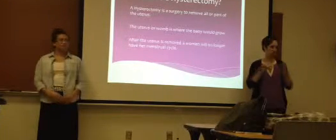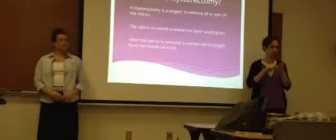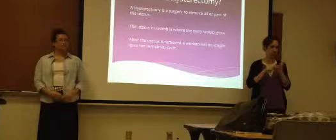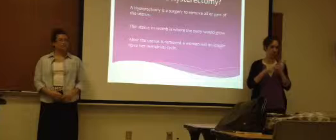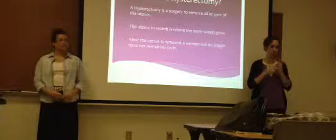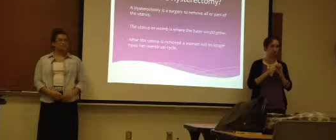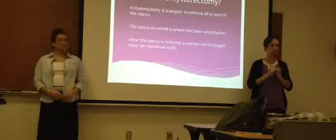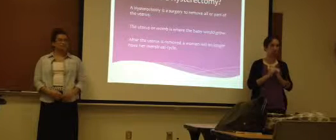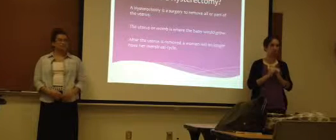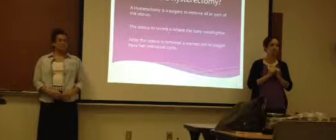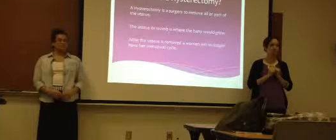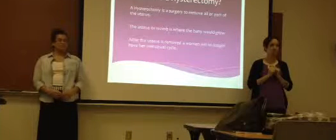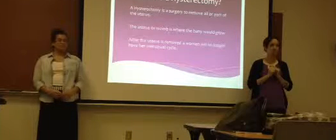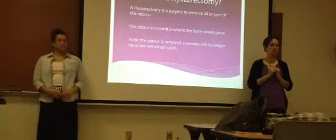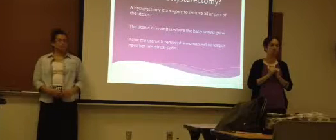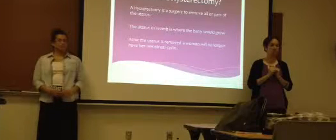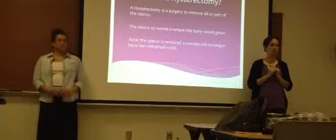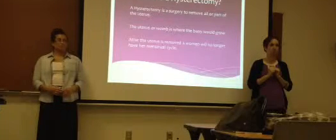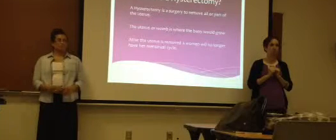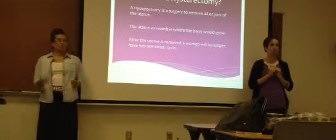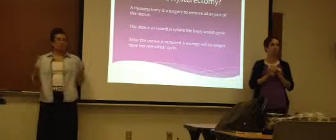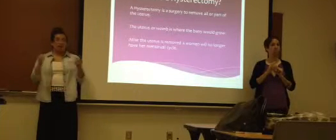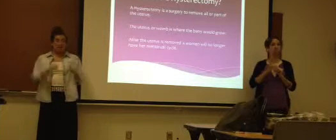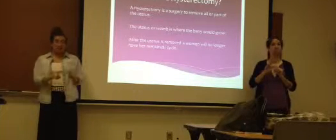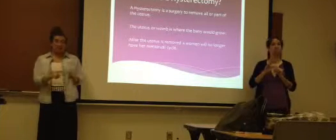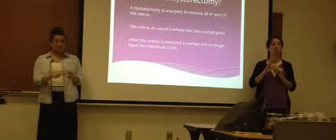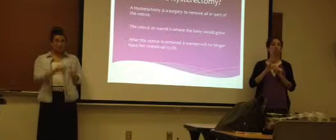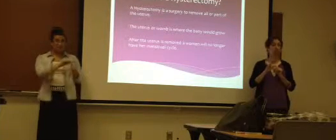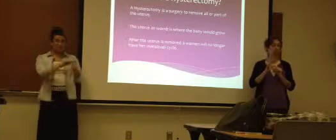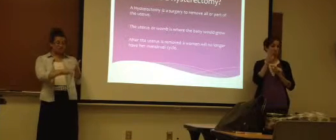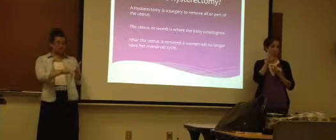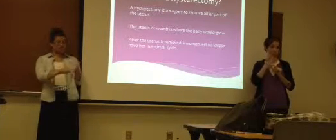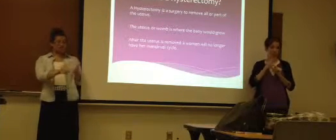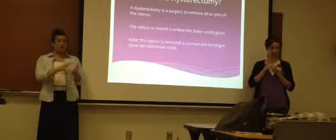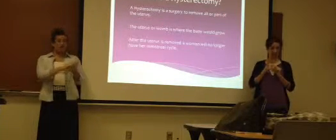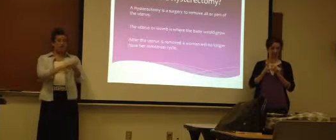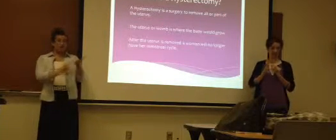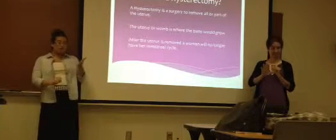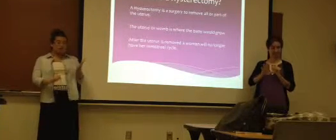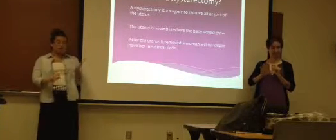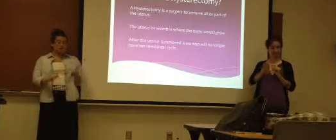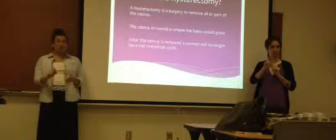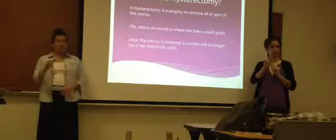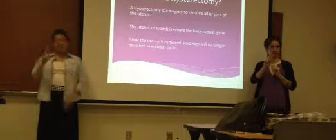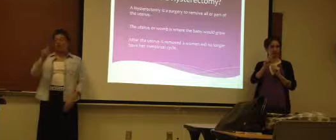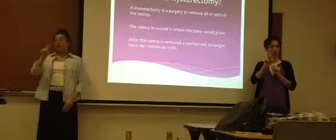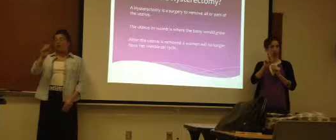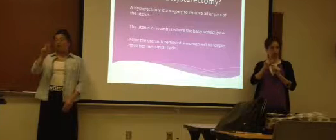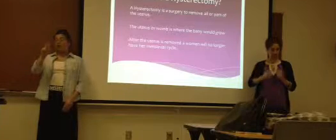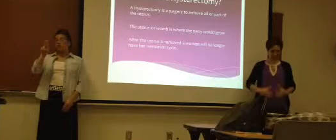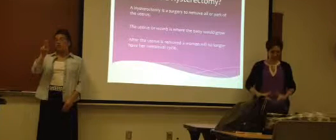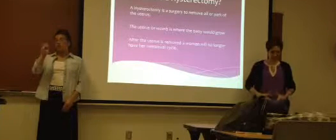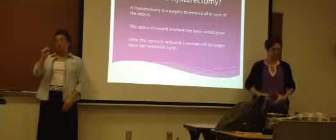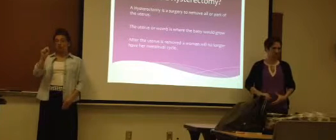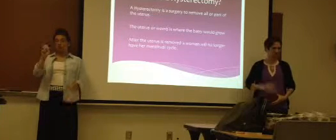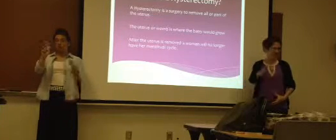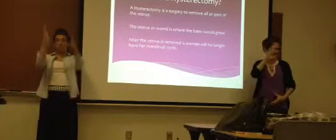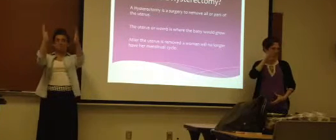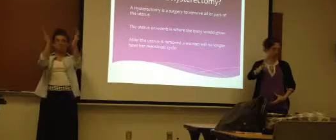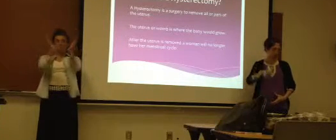it is the removal of your uterus, which is where babies are created, and after you have a hysterectomy,